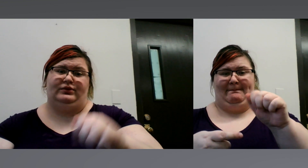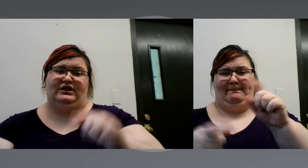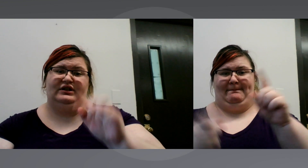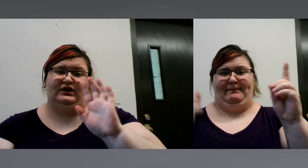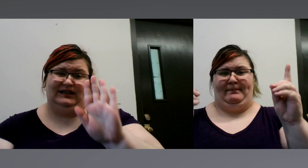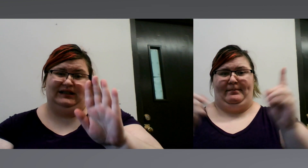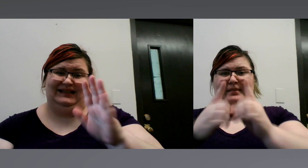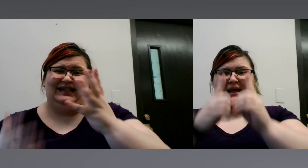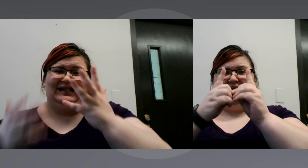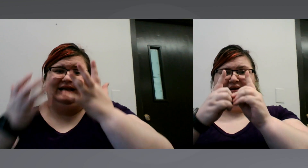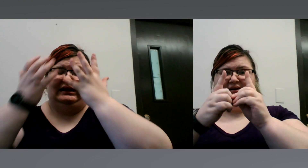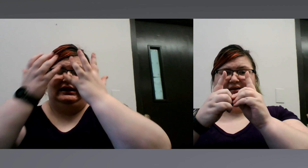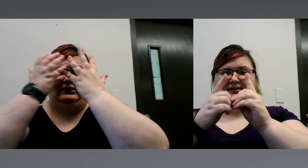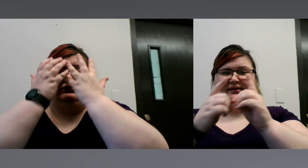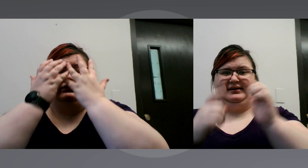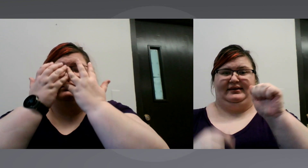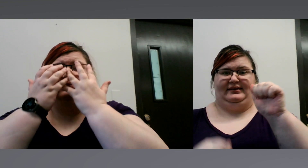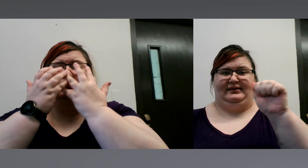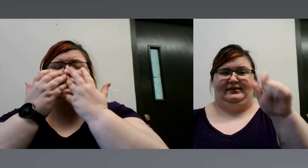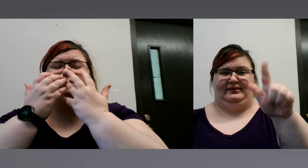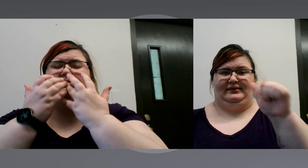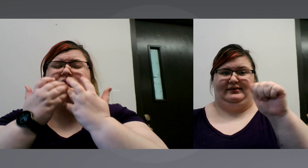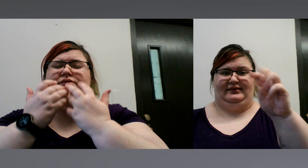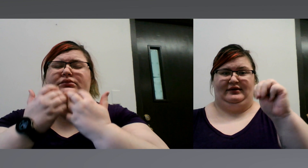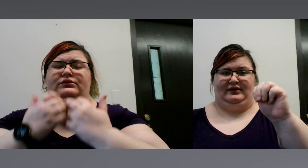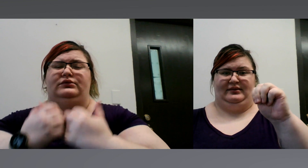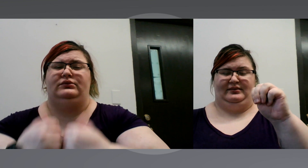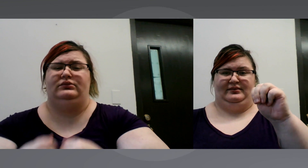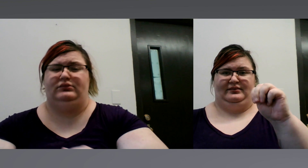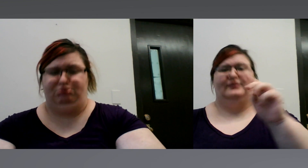hearing, touch.